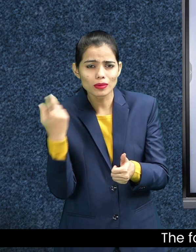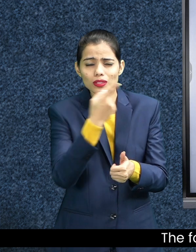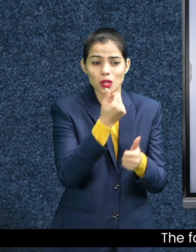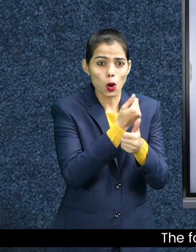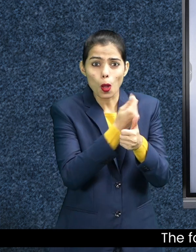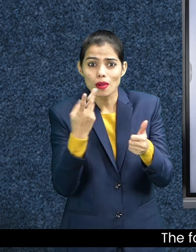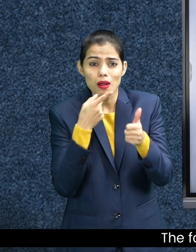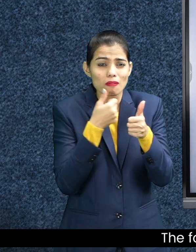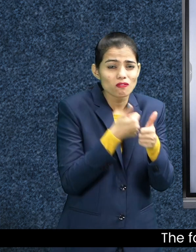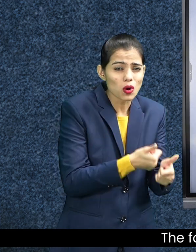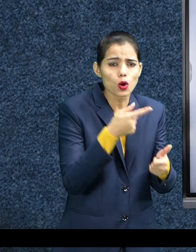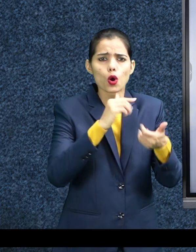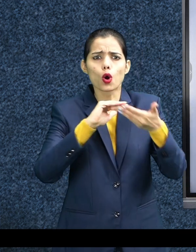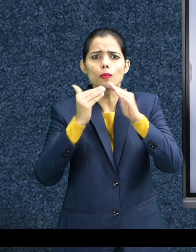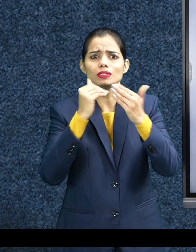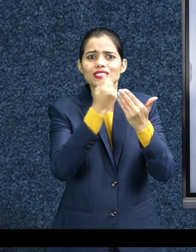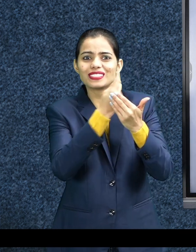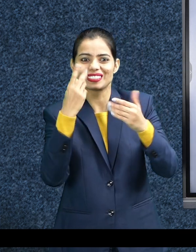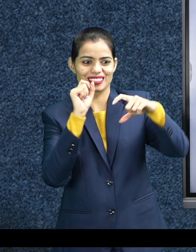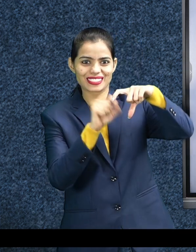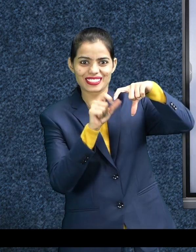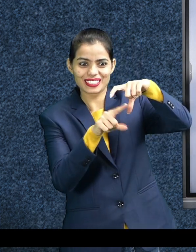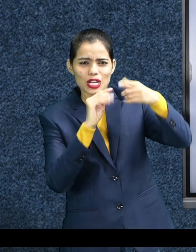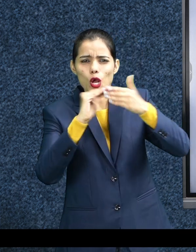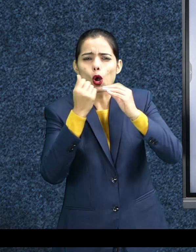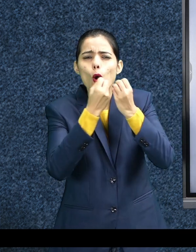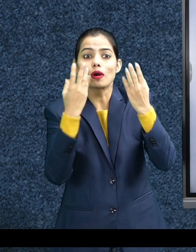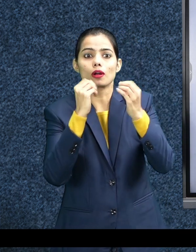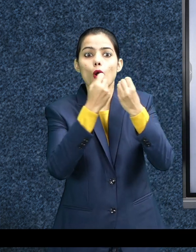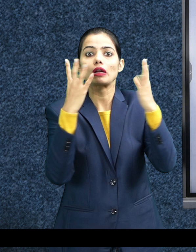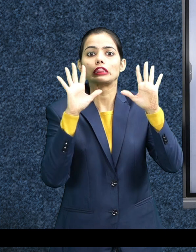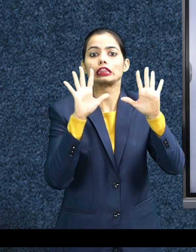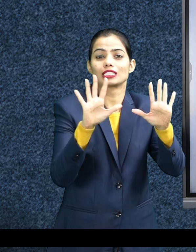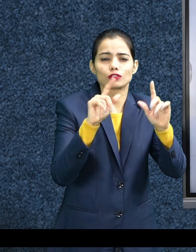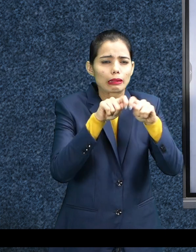goals were scored by a team in a series of 10 matches.